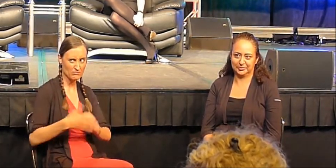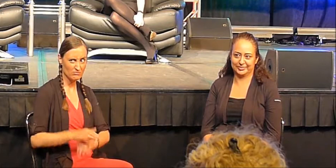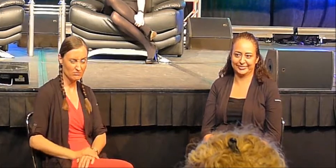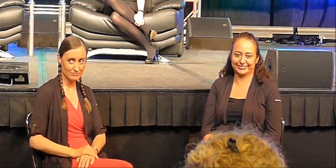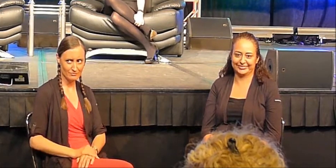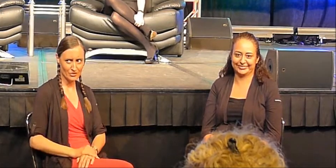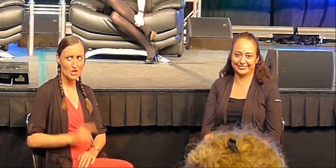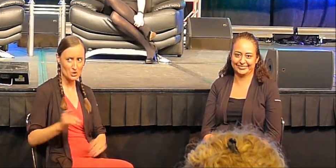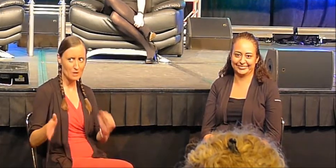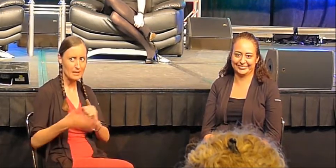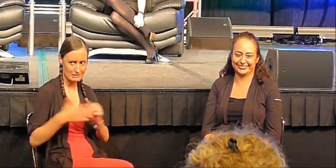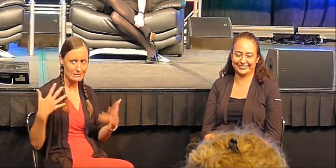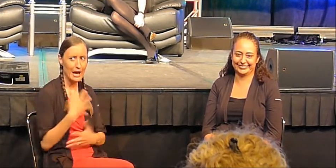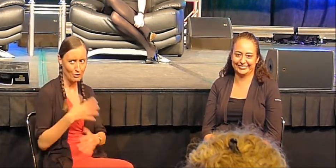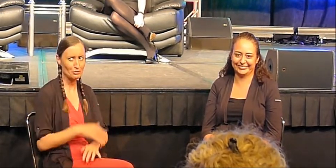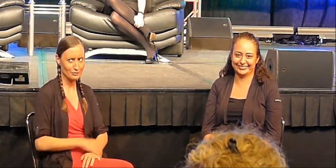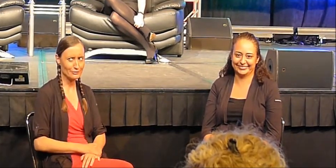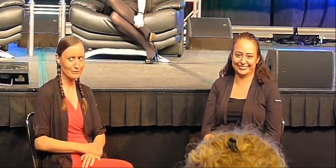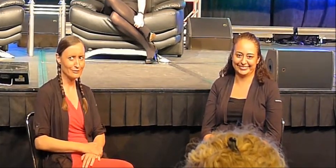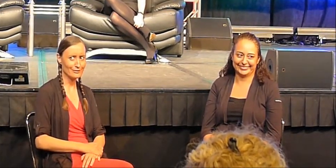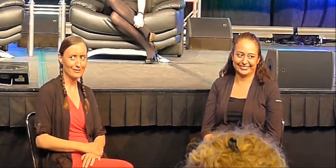You'd have been pretty scared by that, I'm